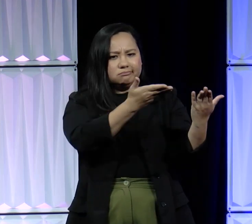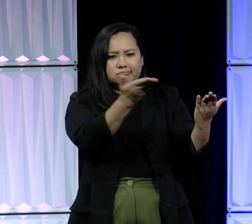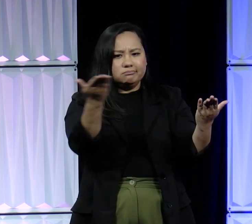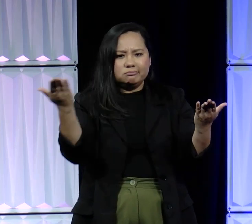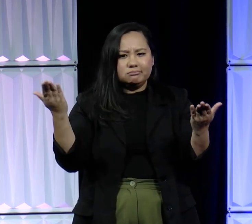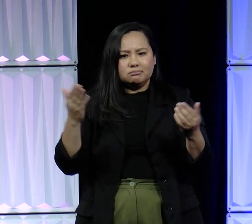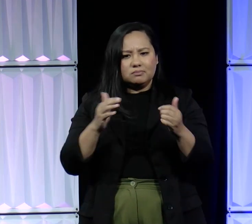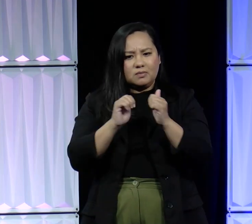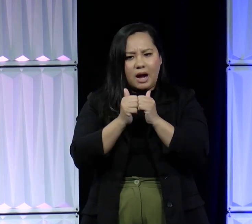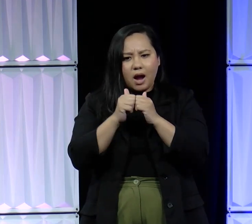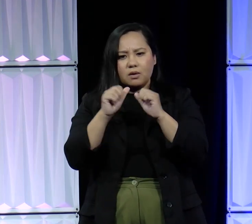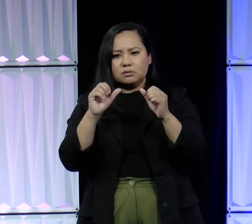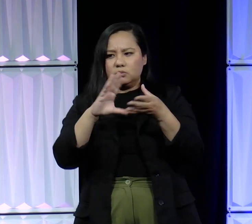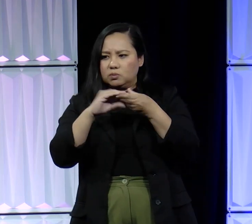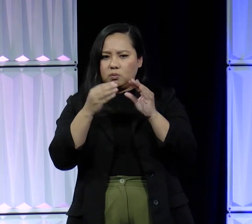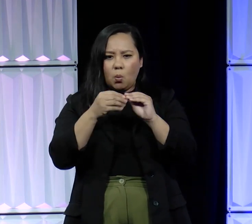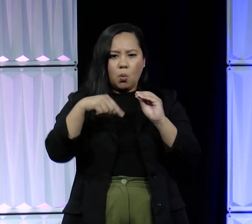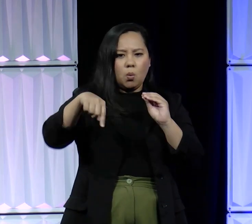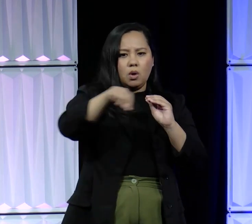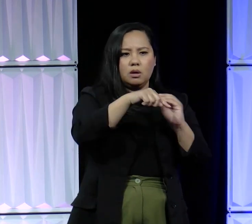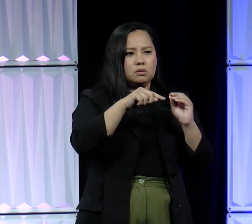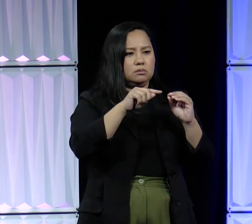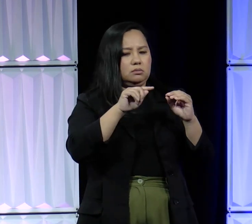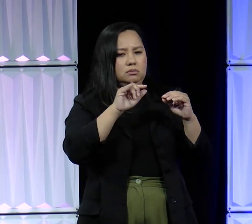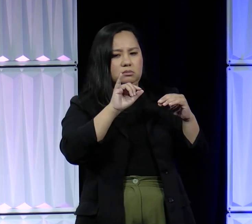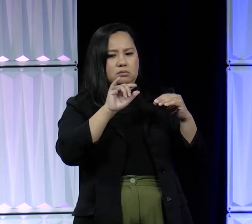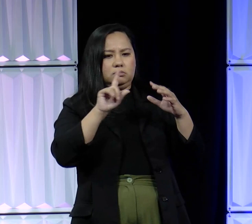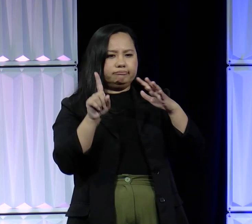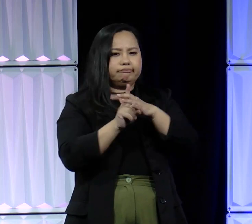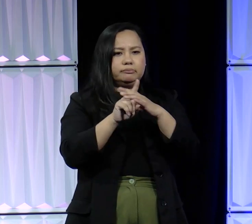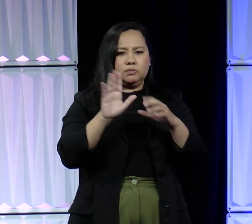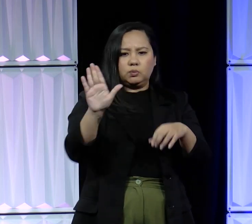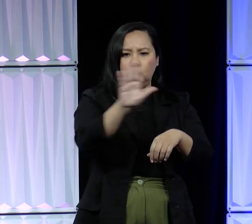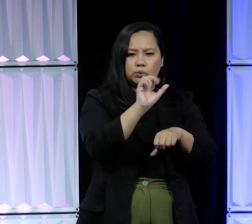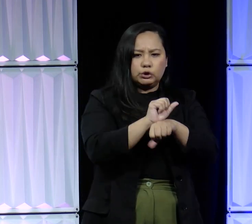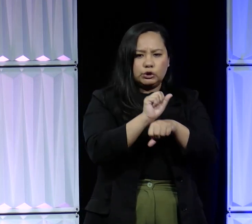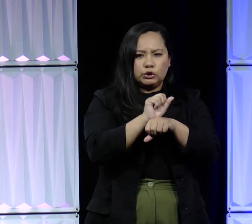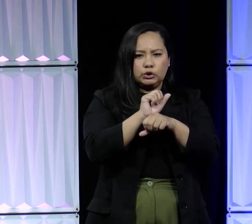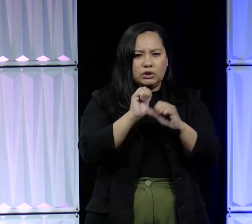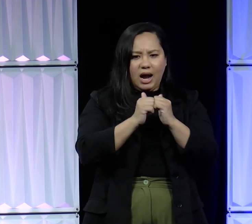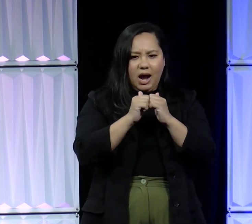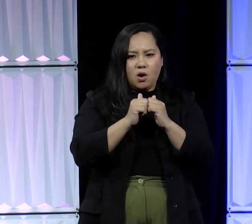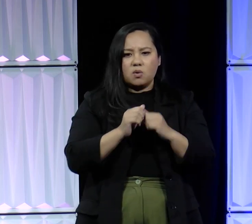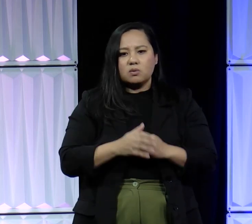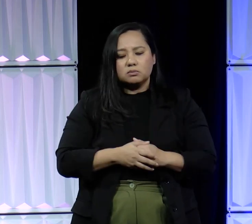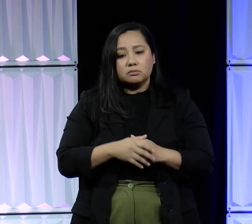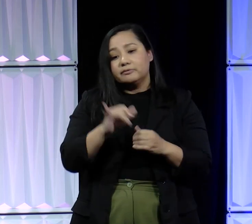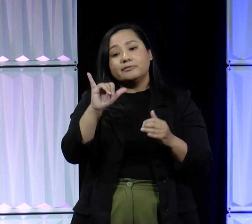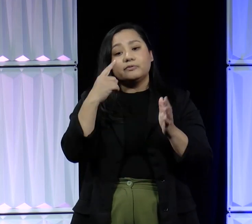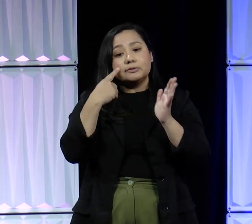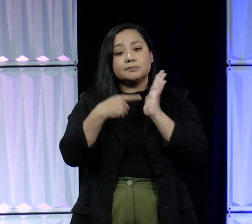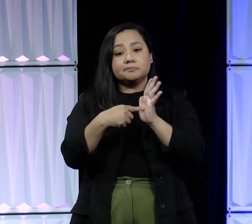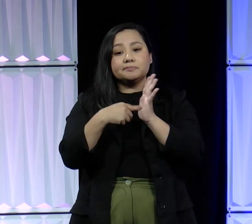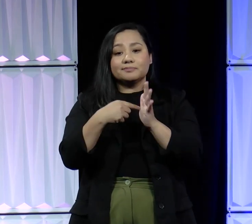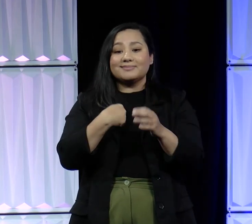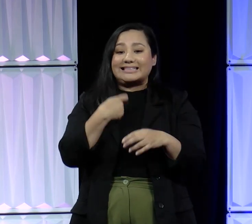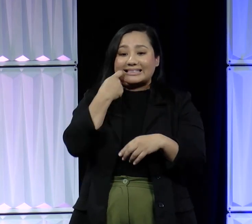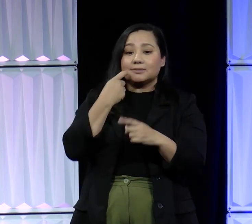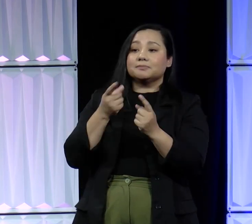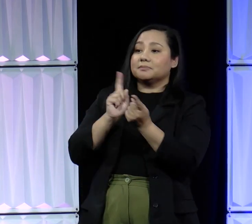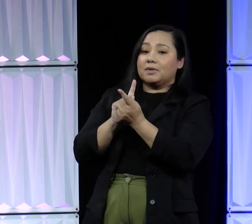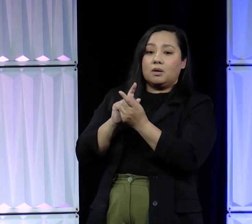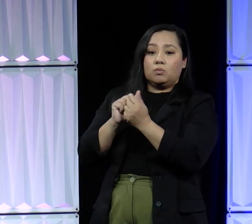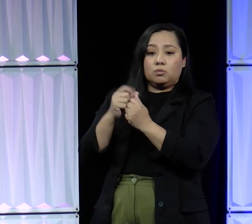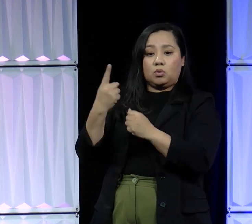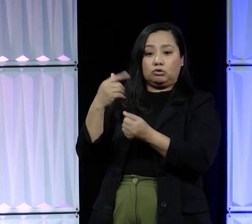work. For example, I met with, a few years ago, medical doctors in the ER that were treating children that were coming in for sexual abuse